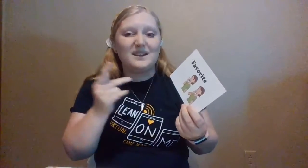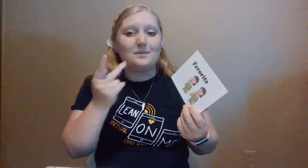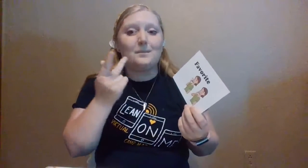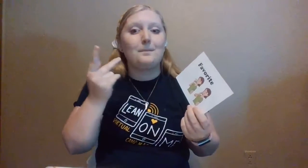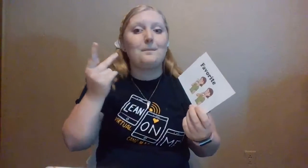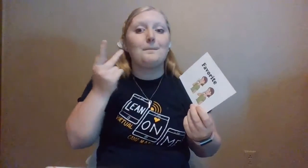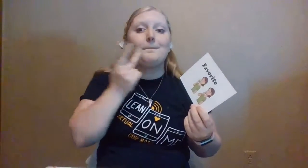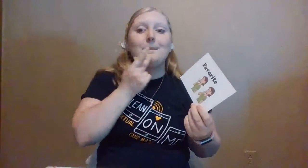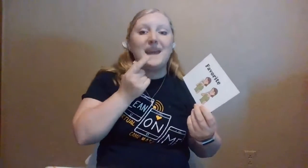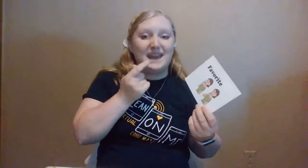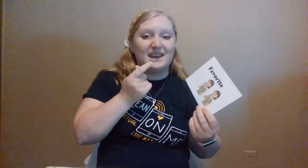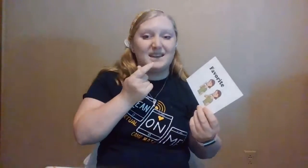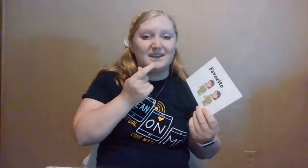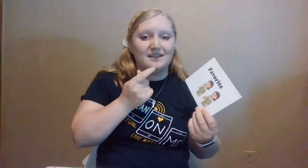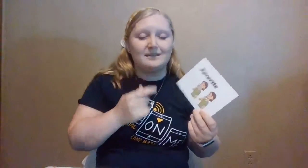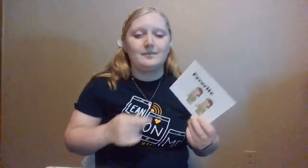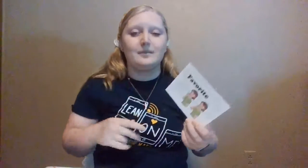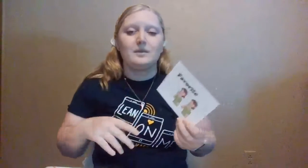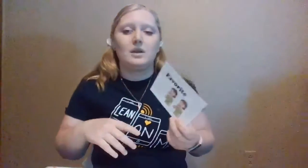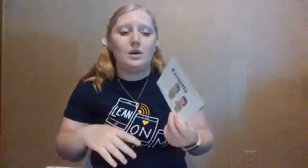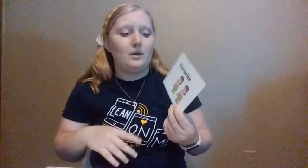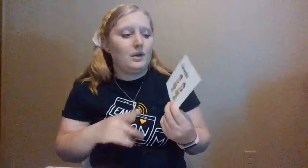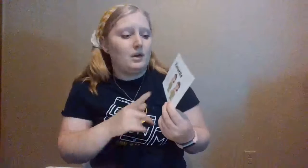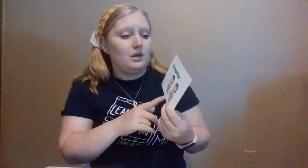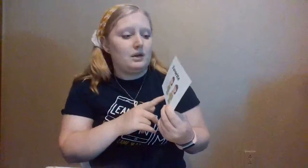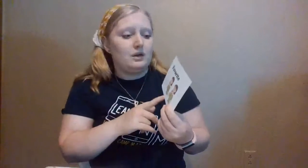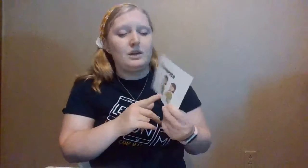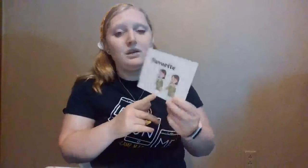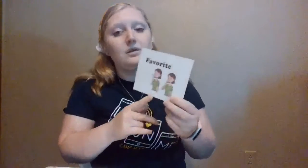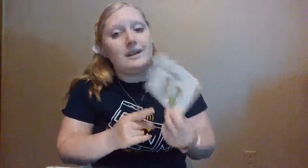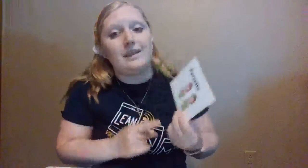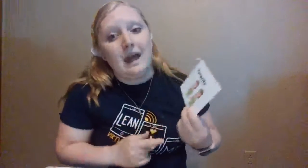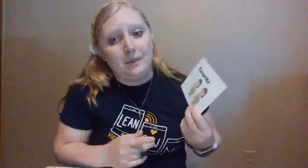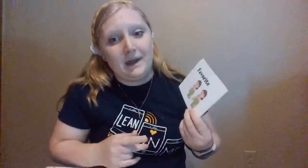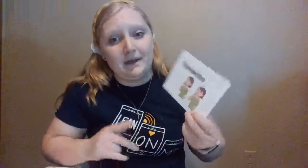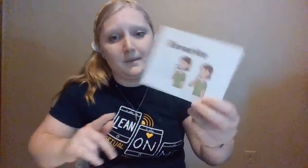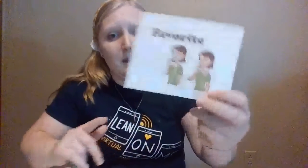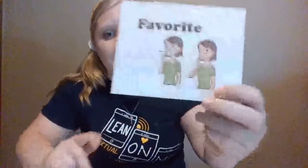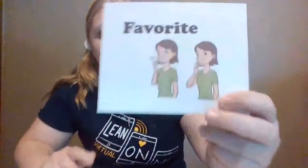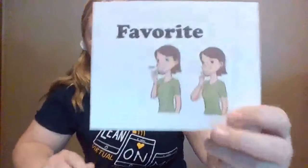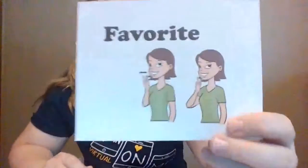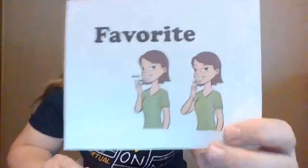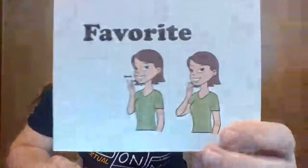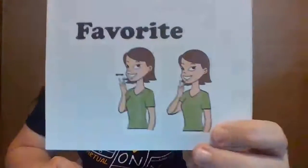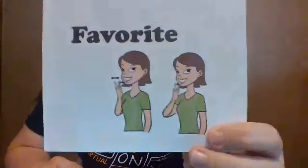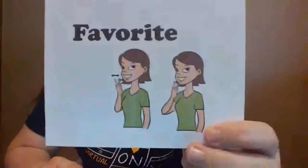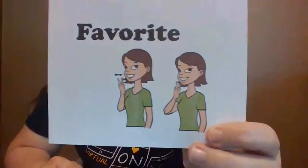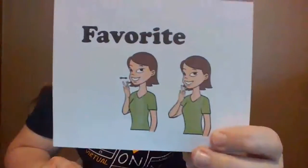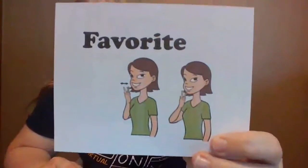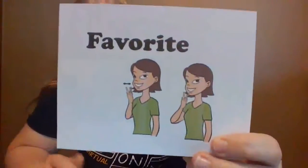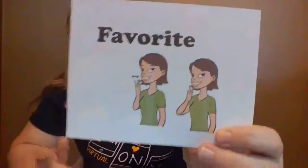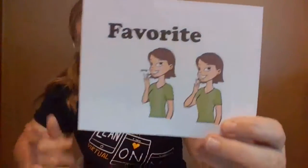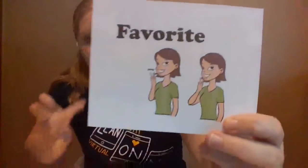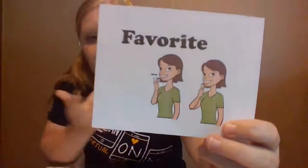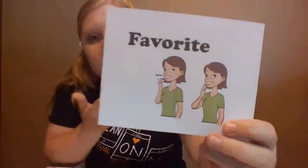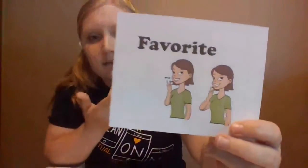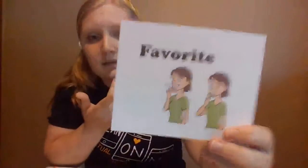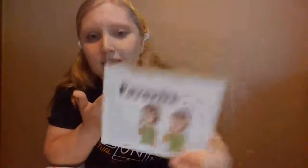is pink. So you can use it that way as well. So favorite.